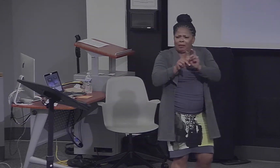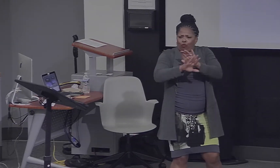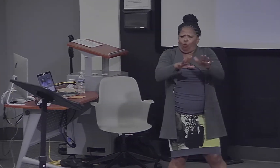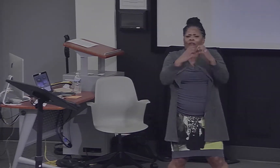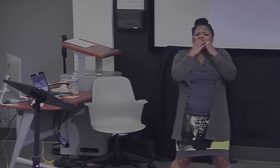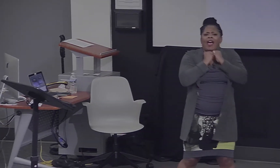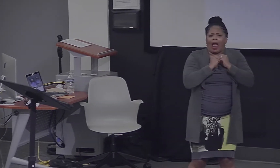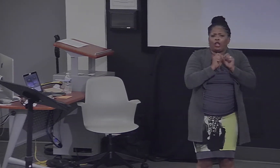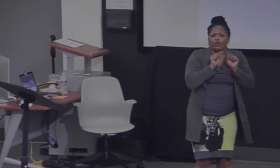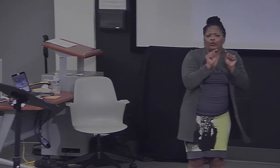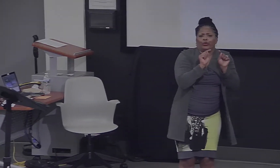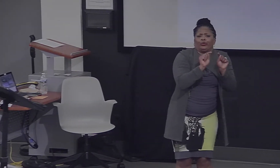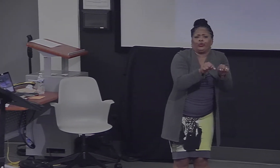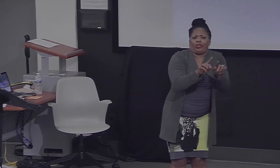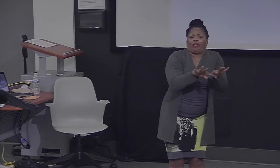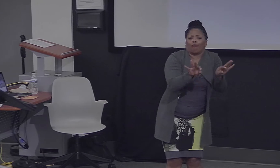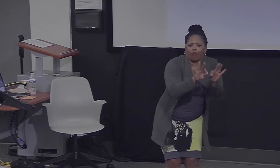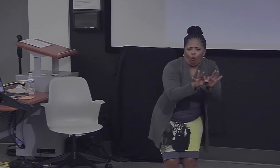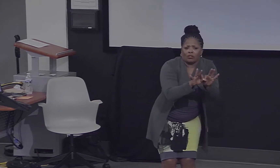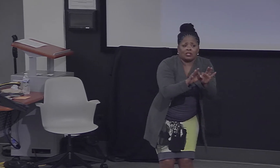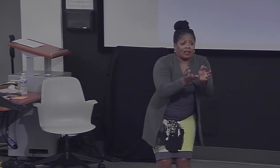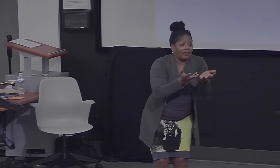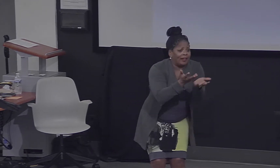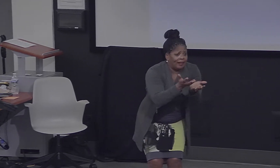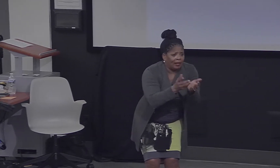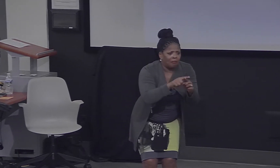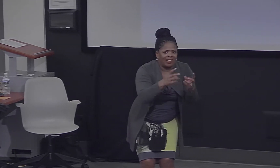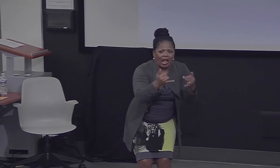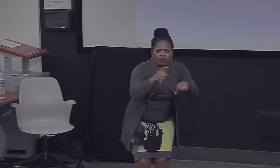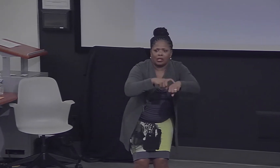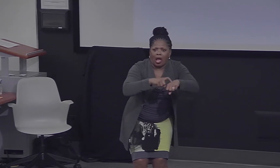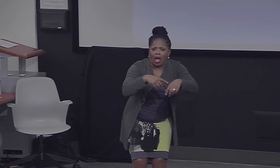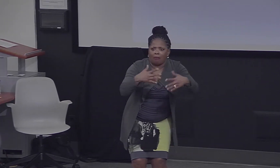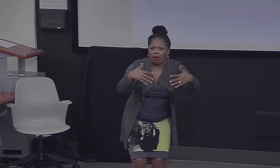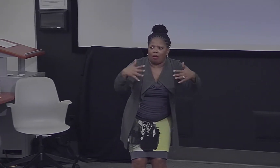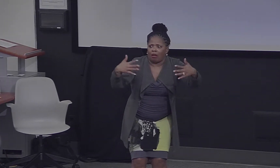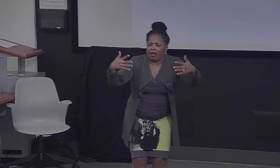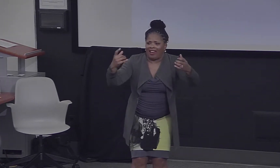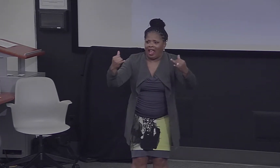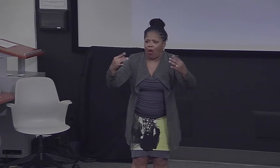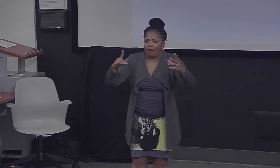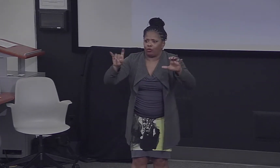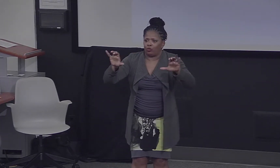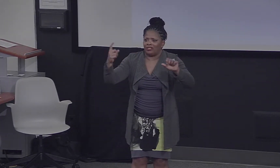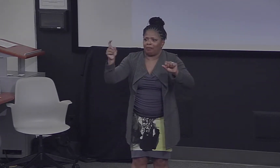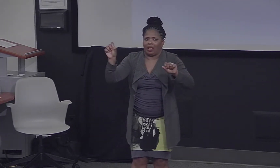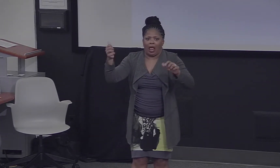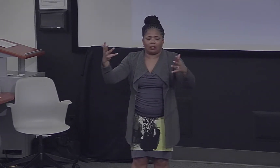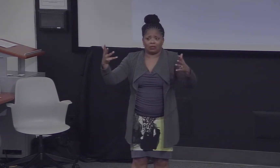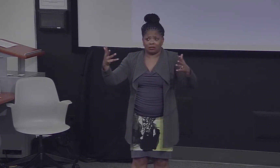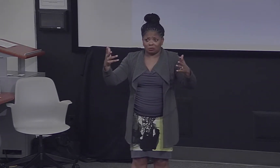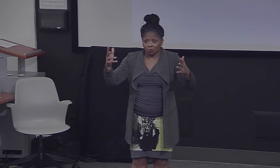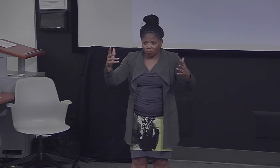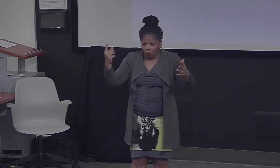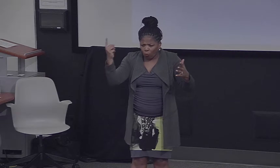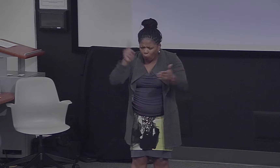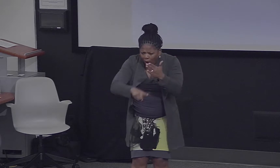This just goes to show, this does not mean that people don't value their worth, but